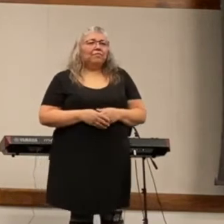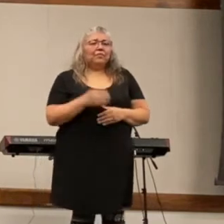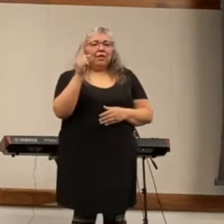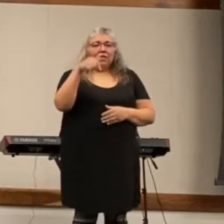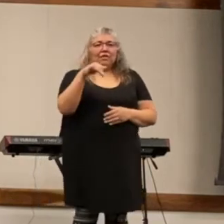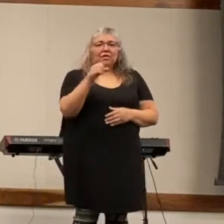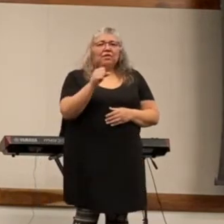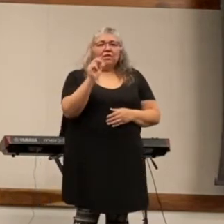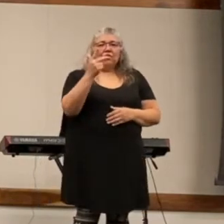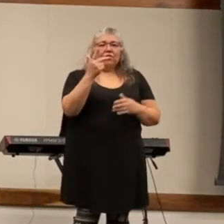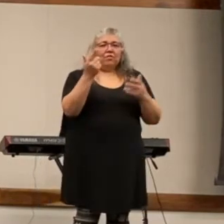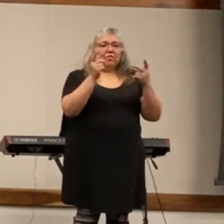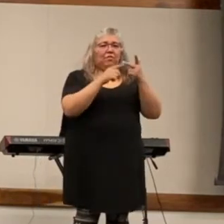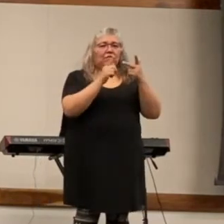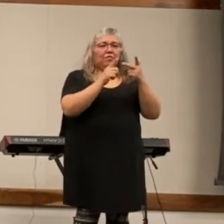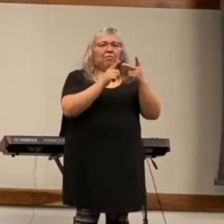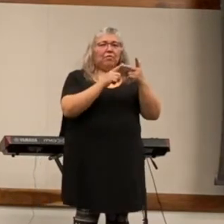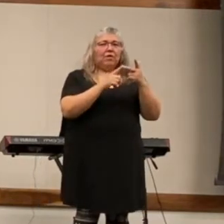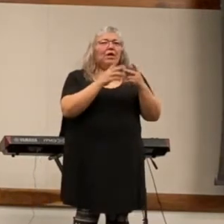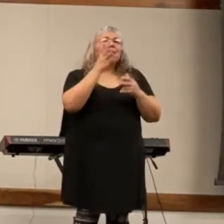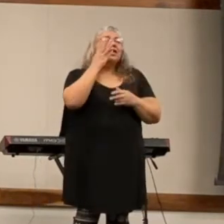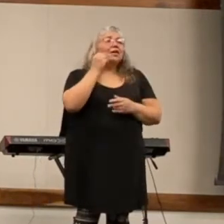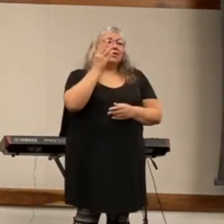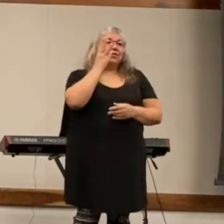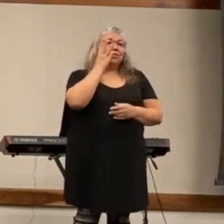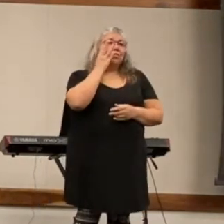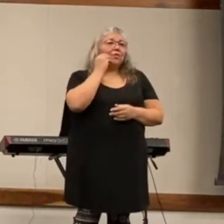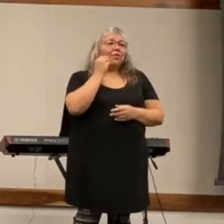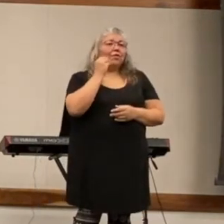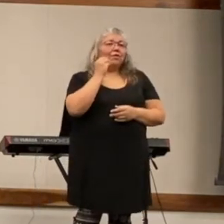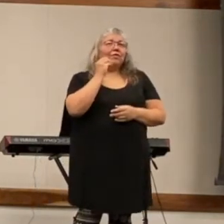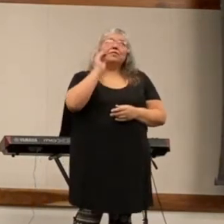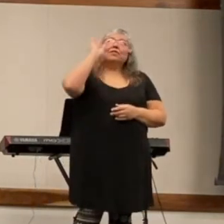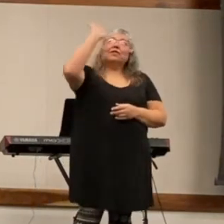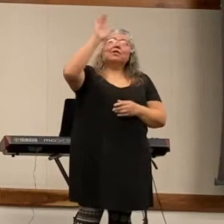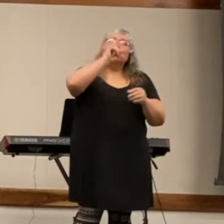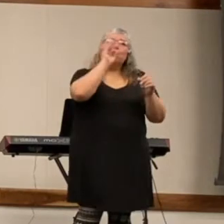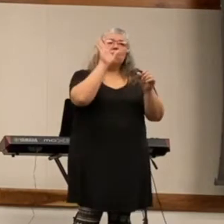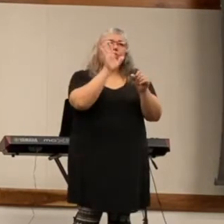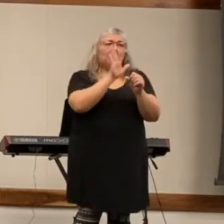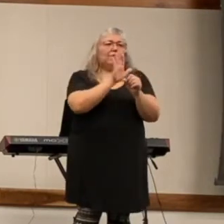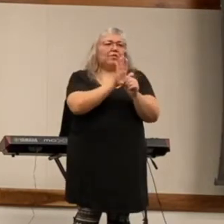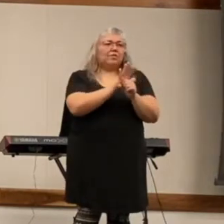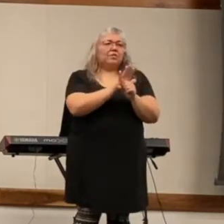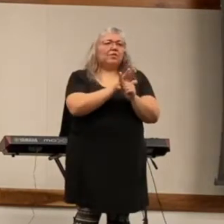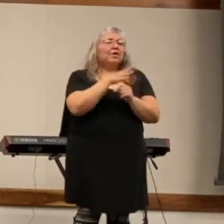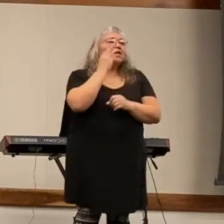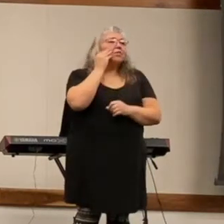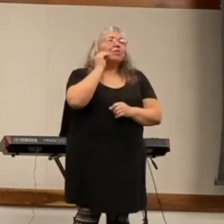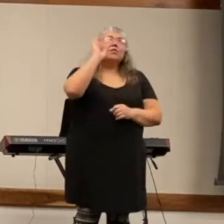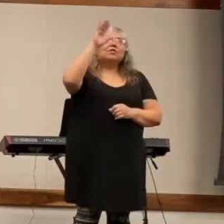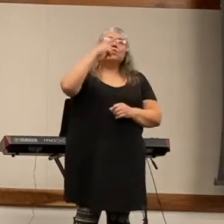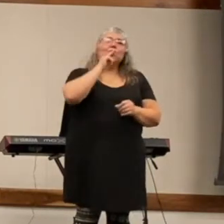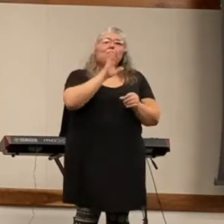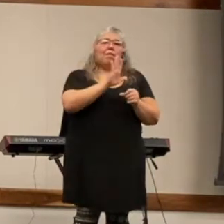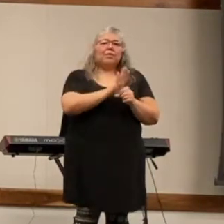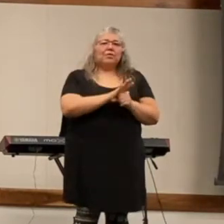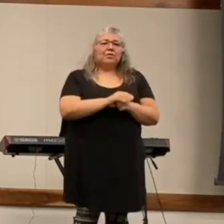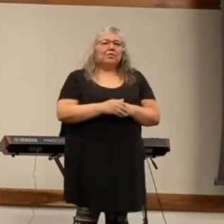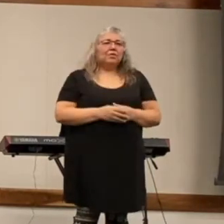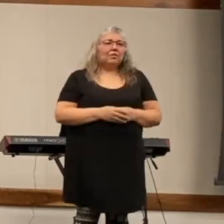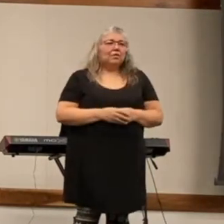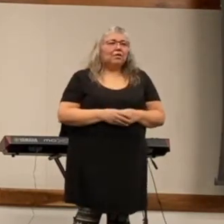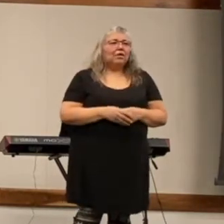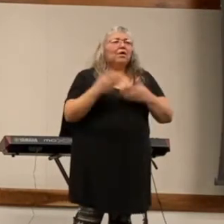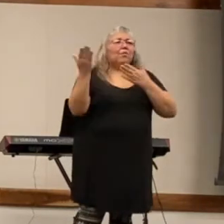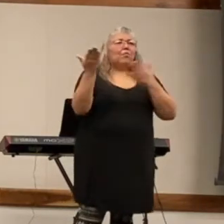This is the third point. Third point is experience his promises. Experience his promise. Verse 10,